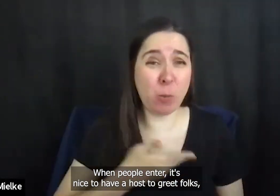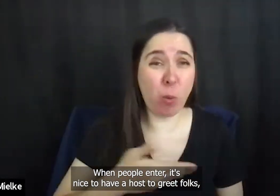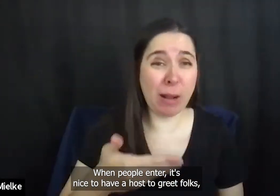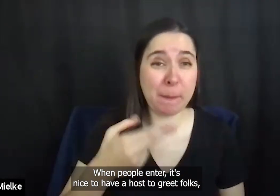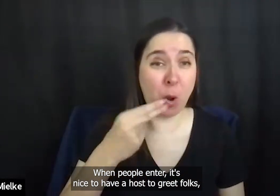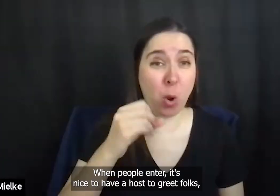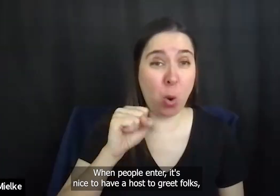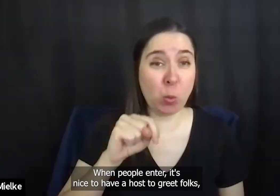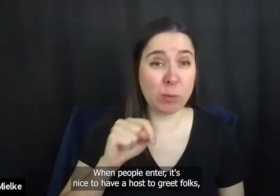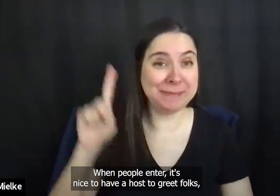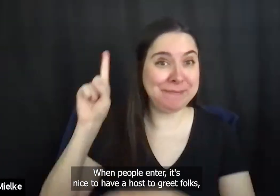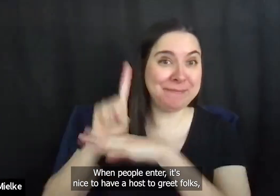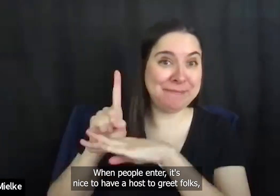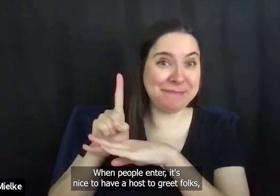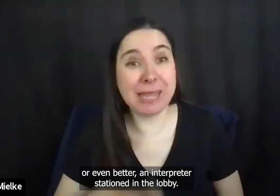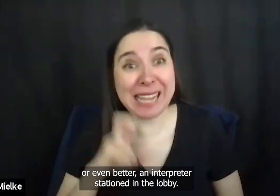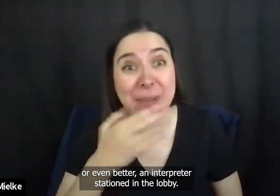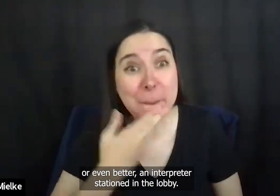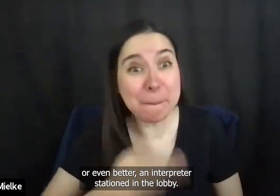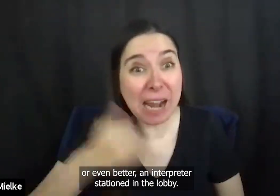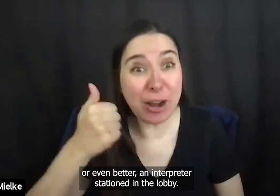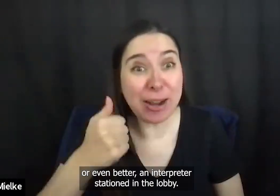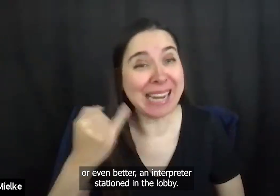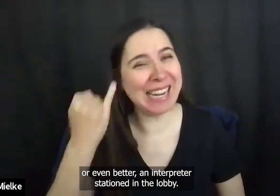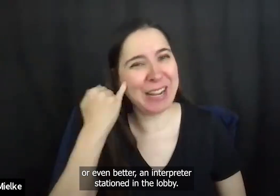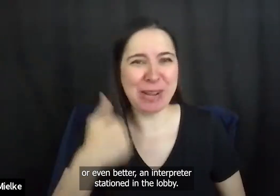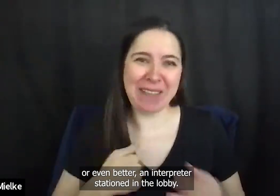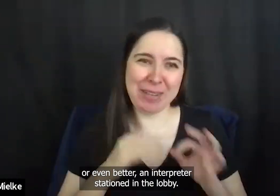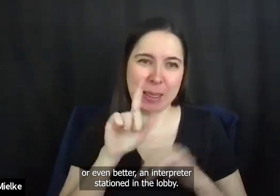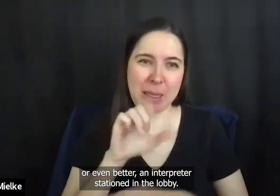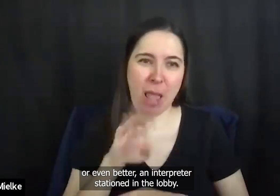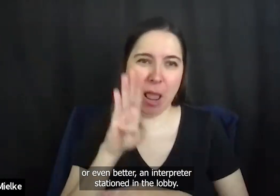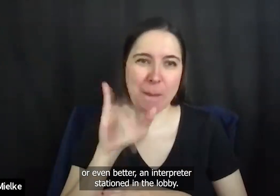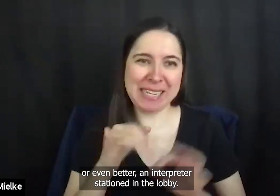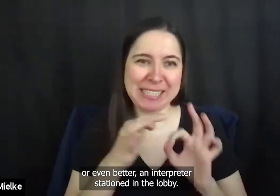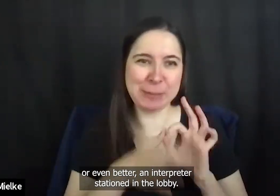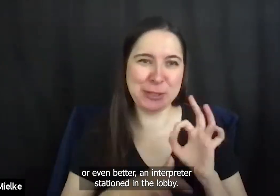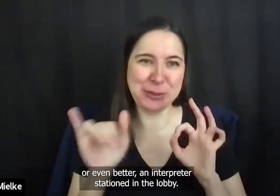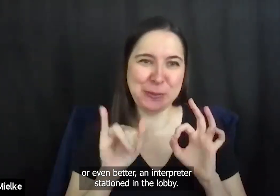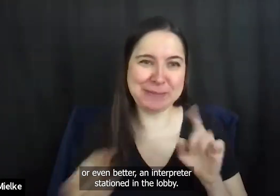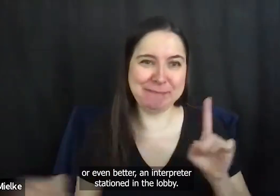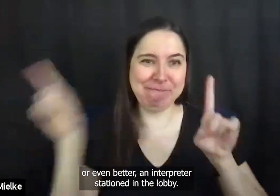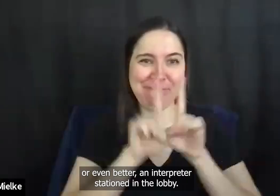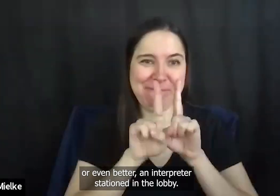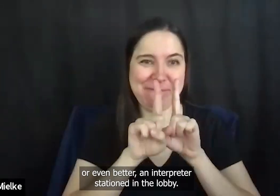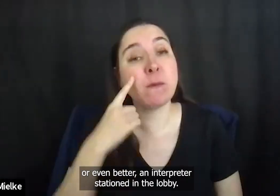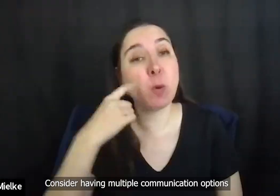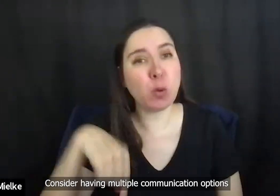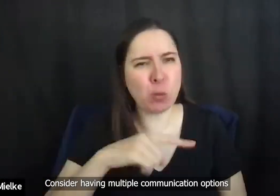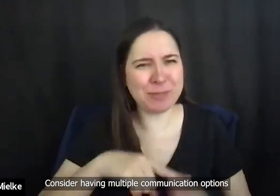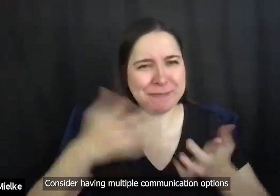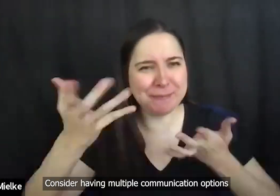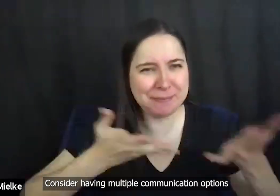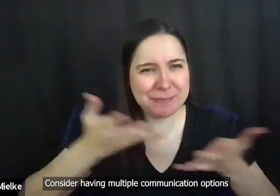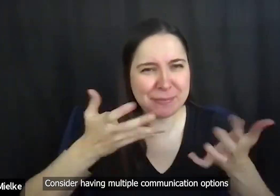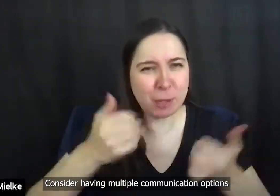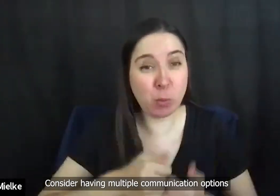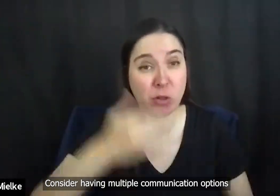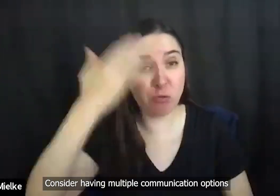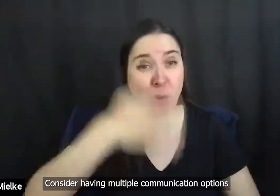folks. Or even better, an interpreter stationed in the lobby. Consider having multiple